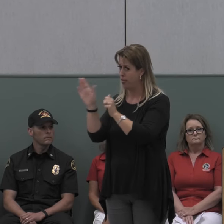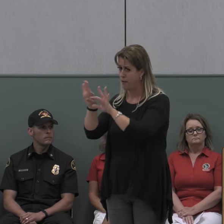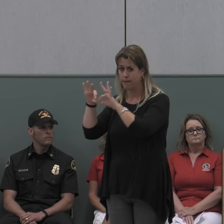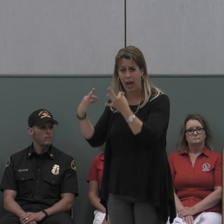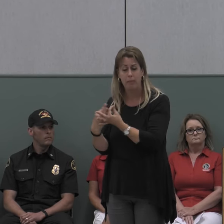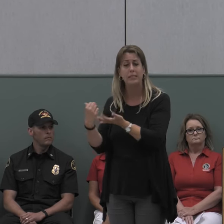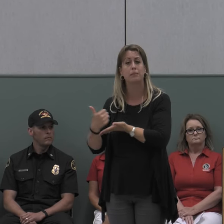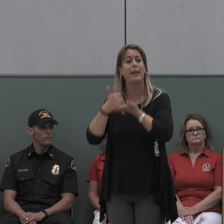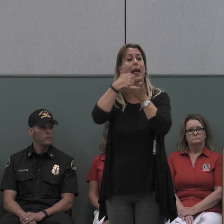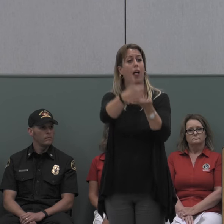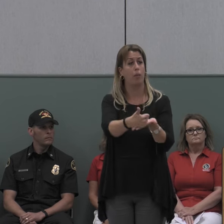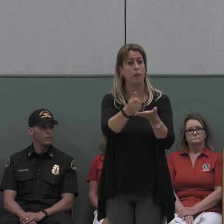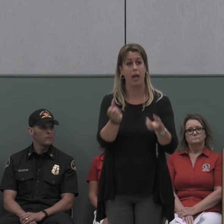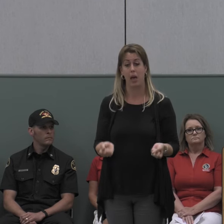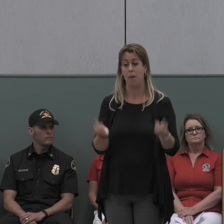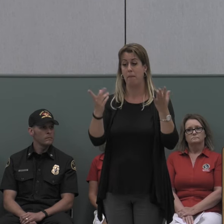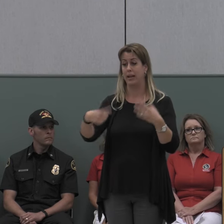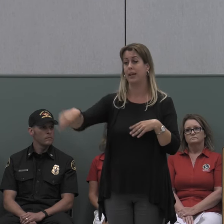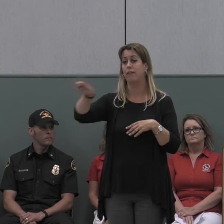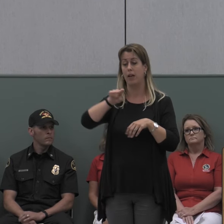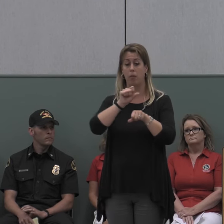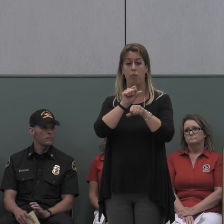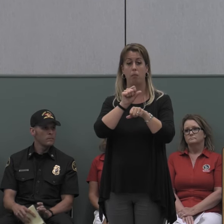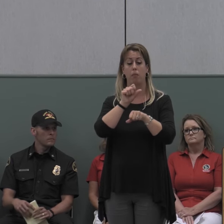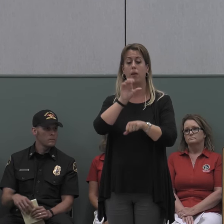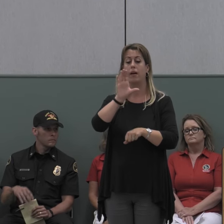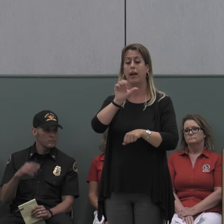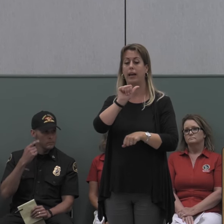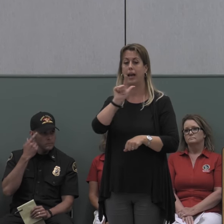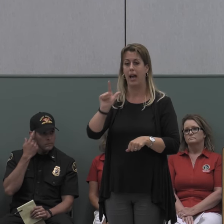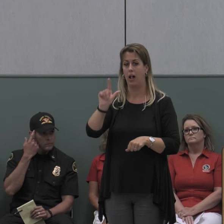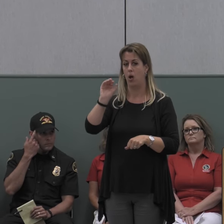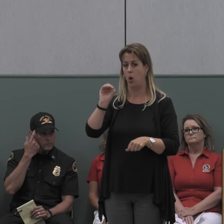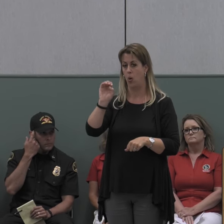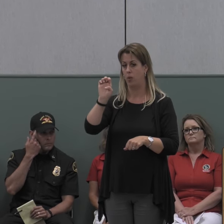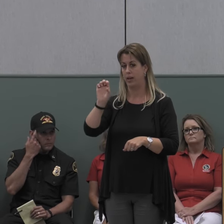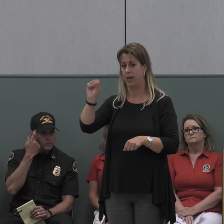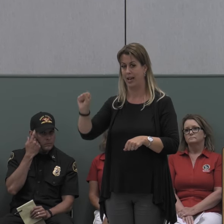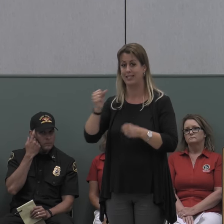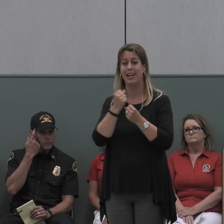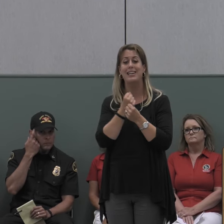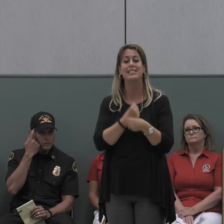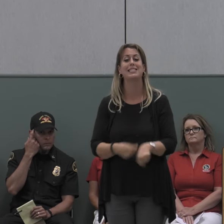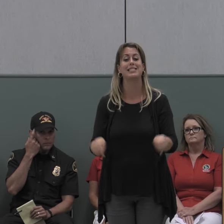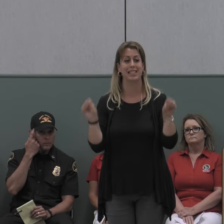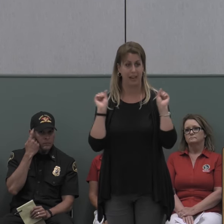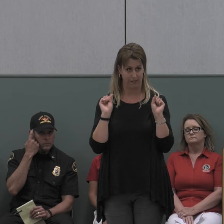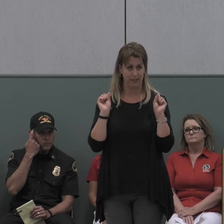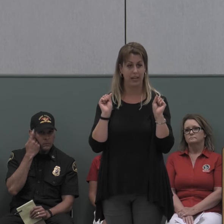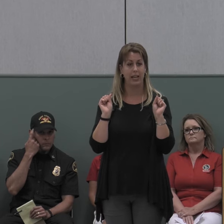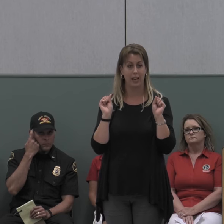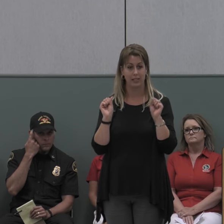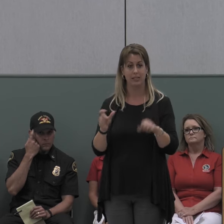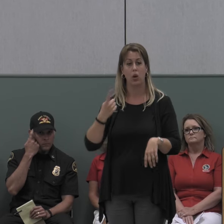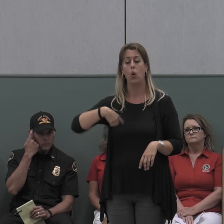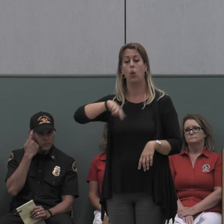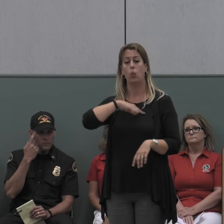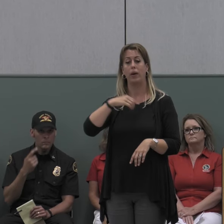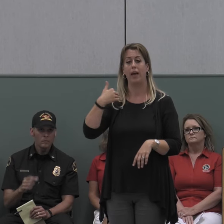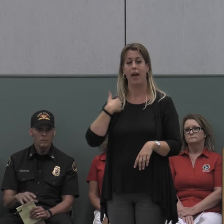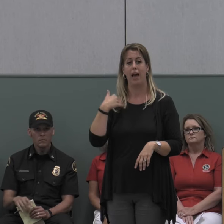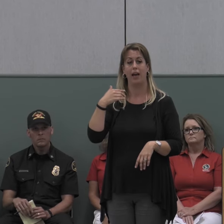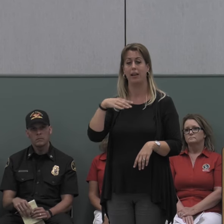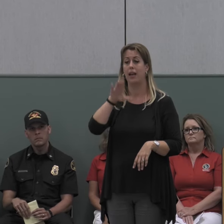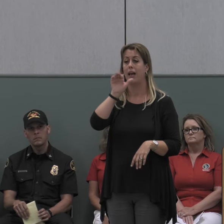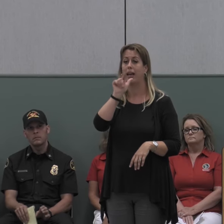That's great. Many of them are Cal OES safety people, which is great. We had the Cal OES